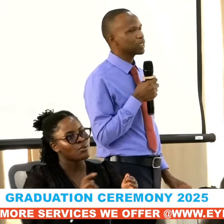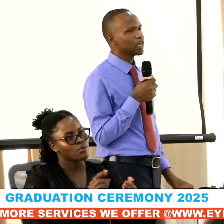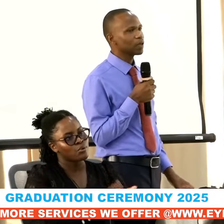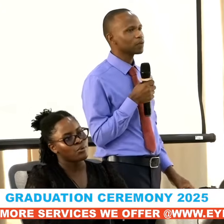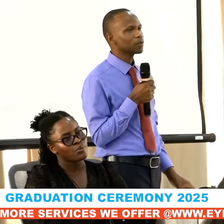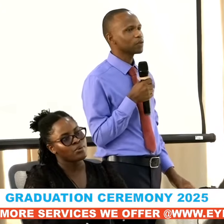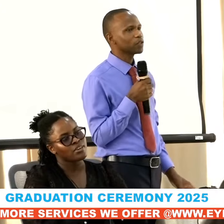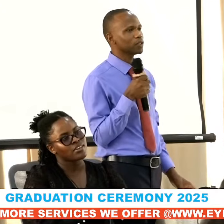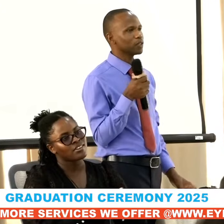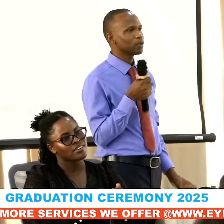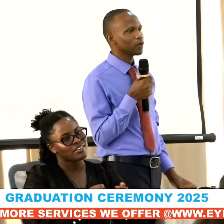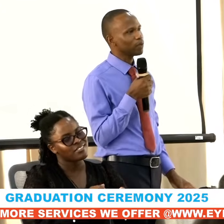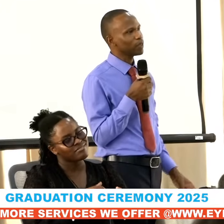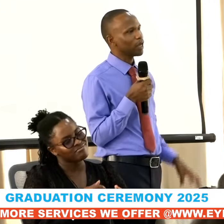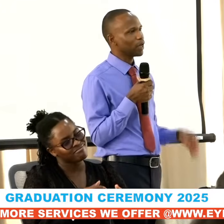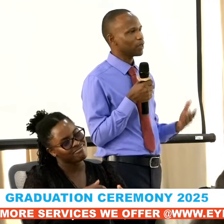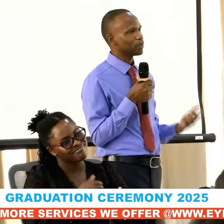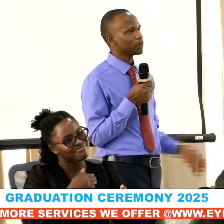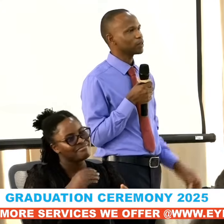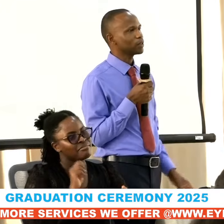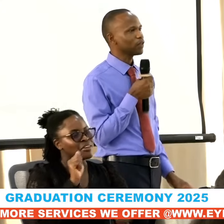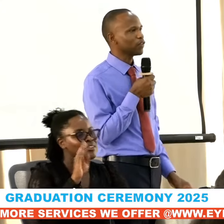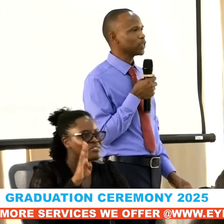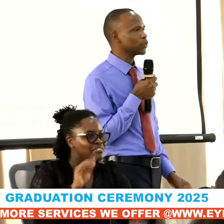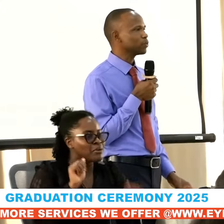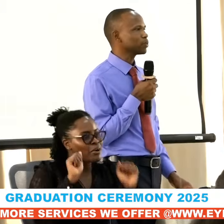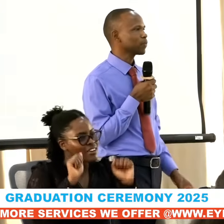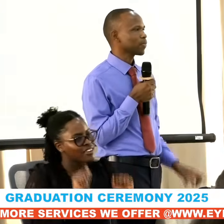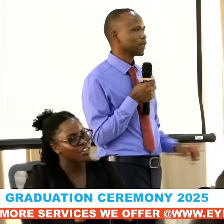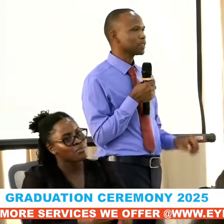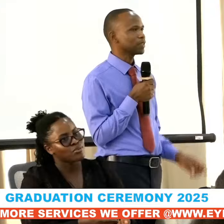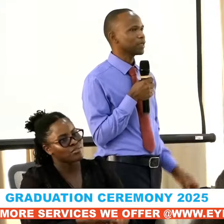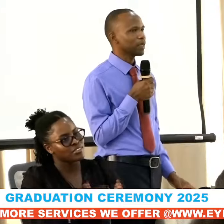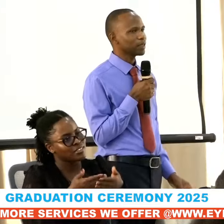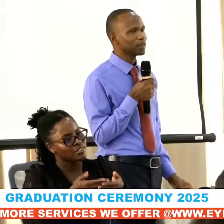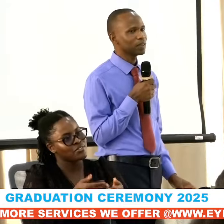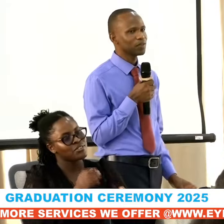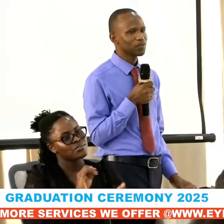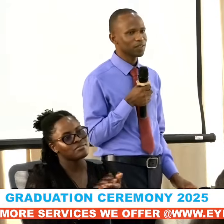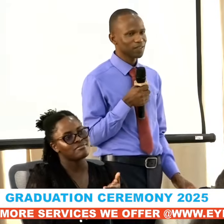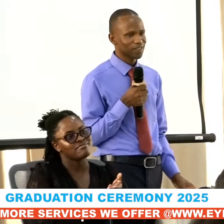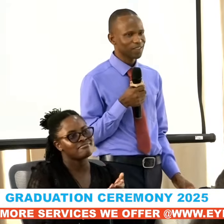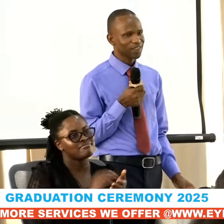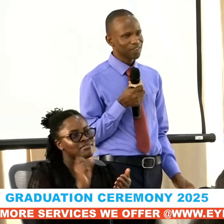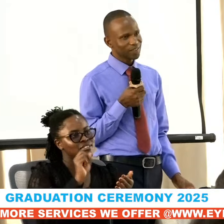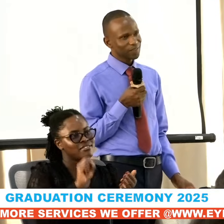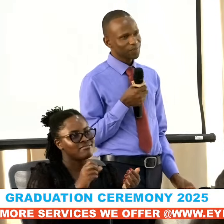right now she grabbed herself a job at Tayari TV.